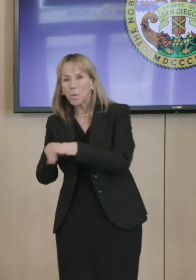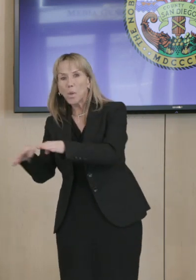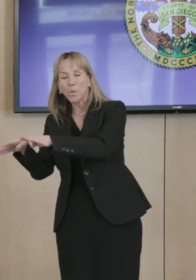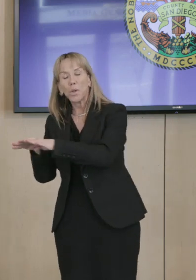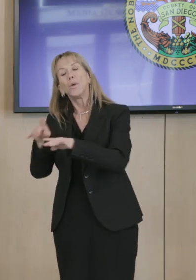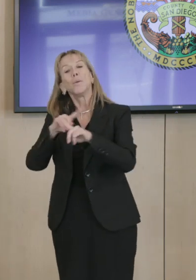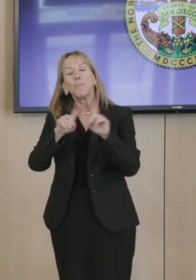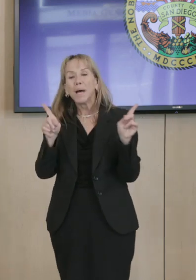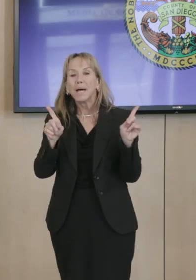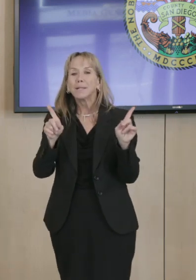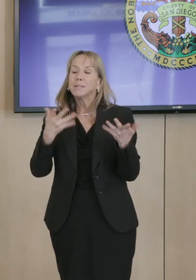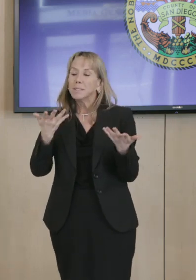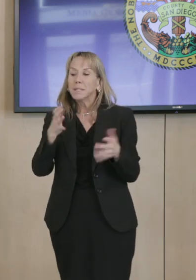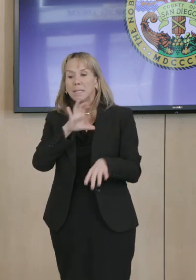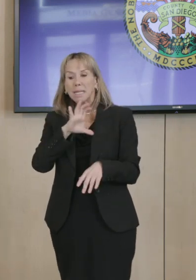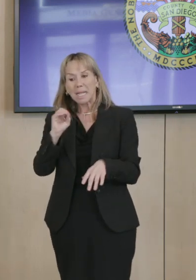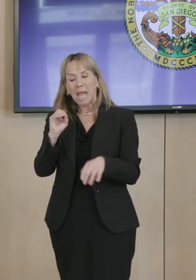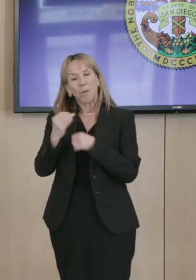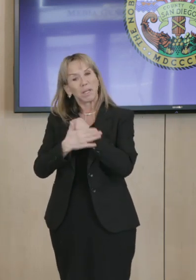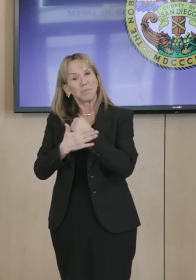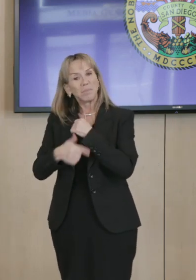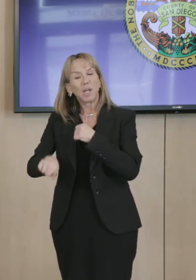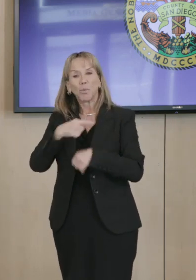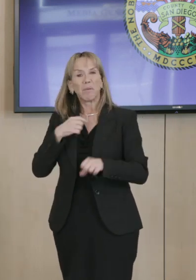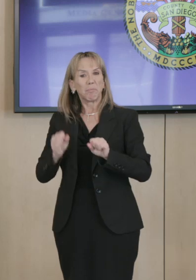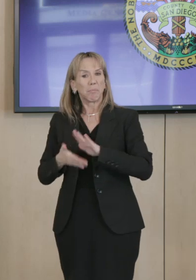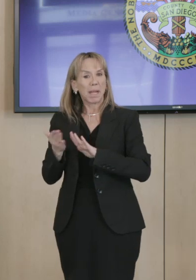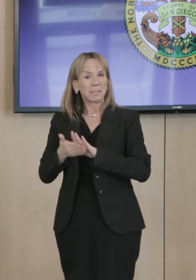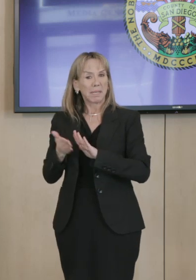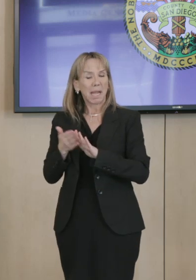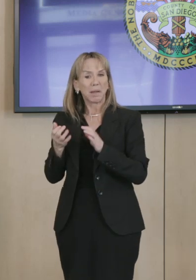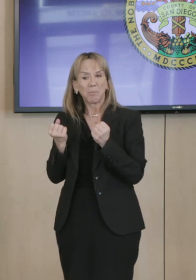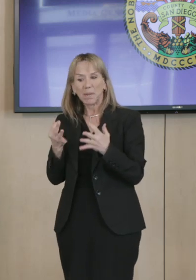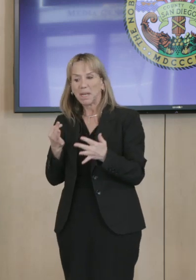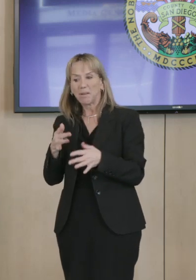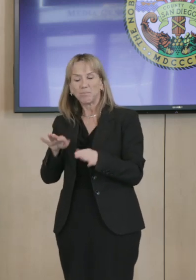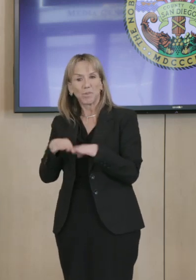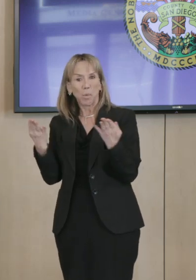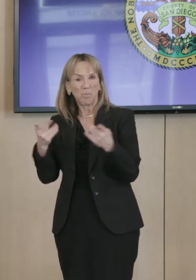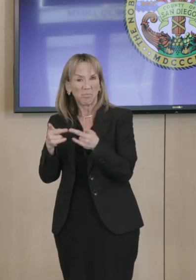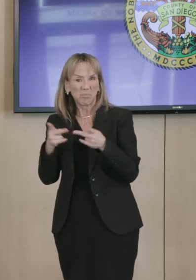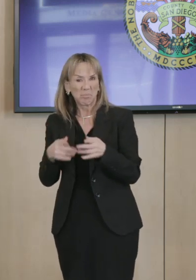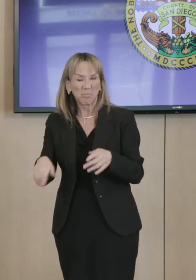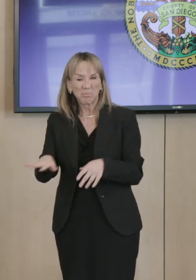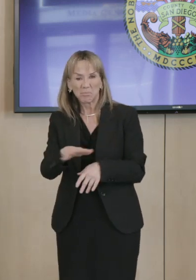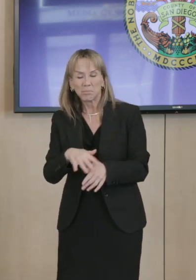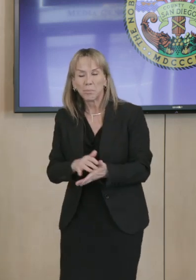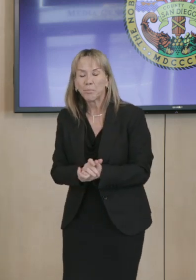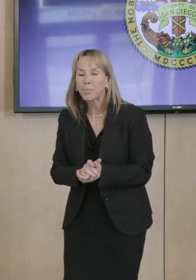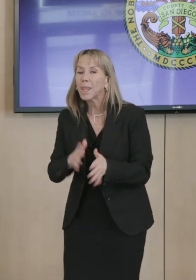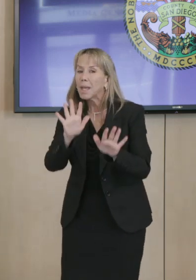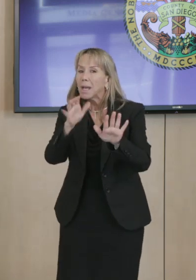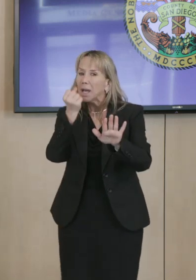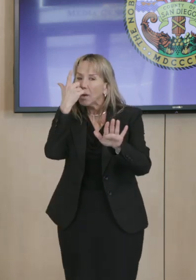at the county we have maintained. But it is important to note that is because in the county